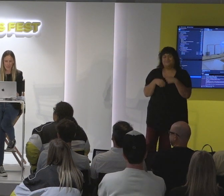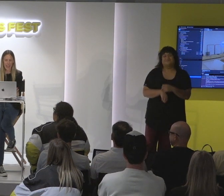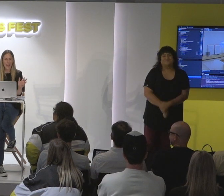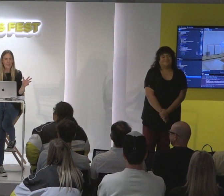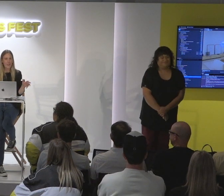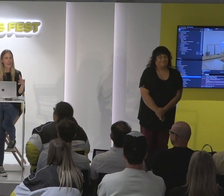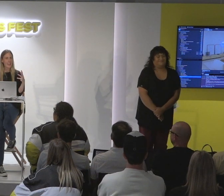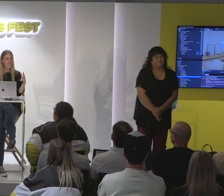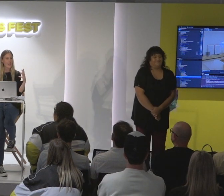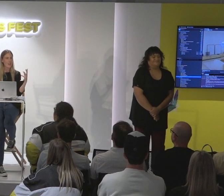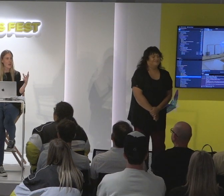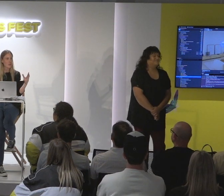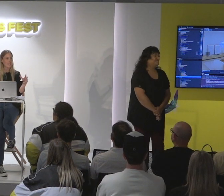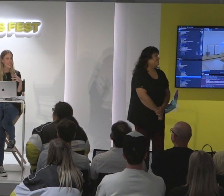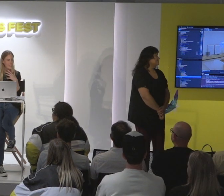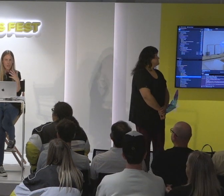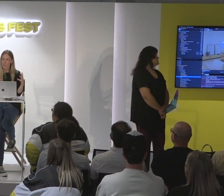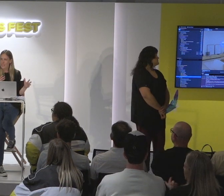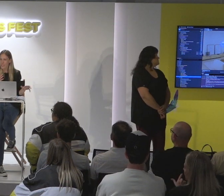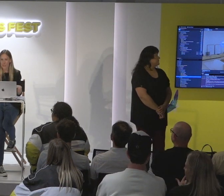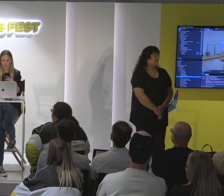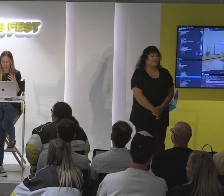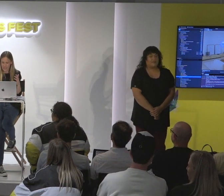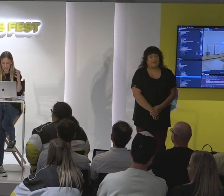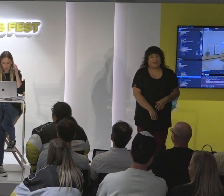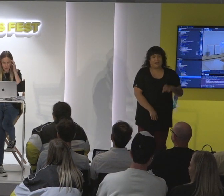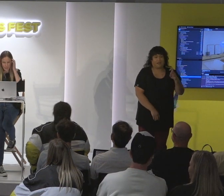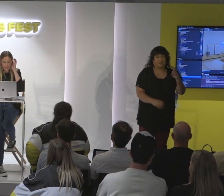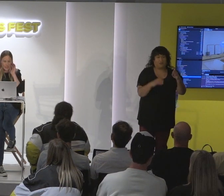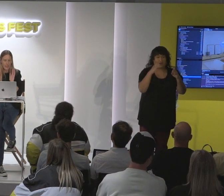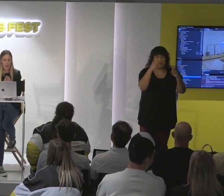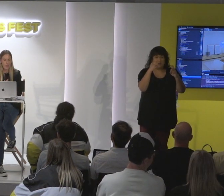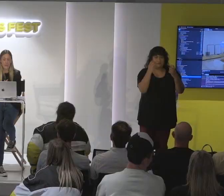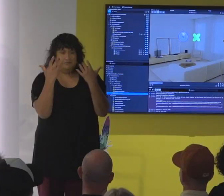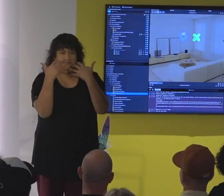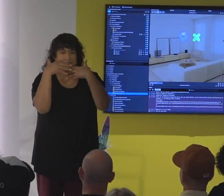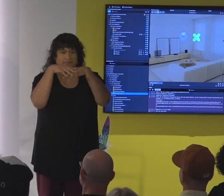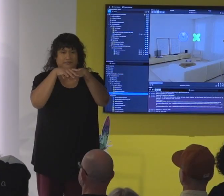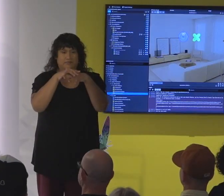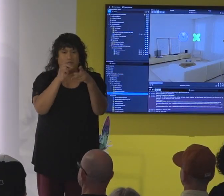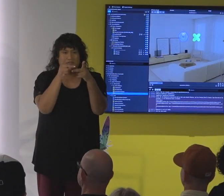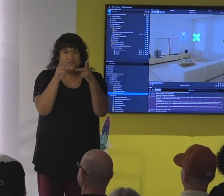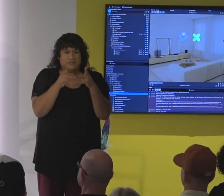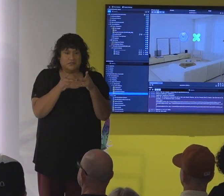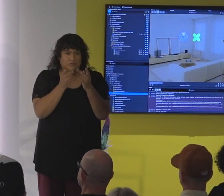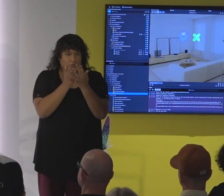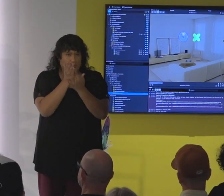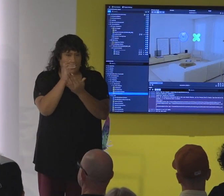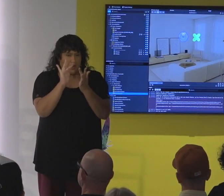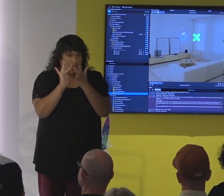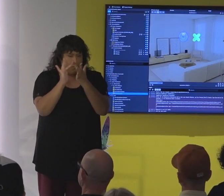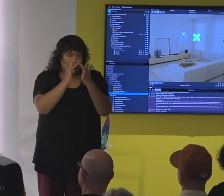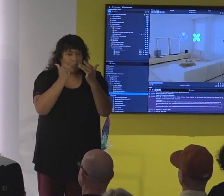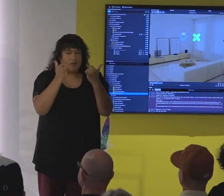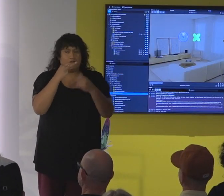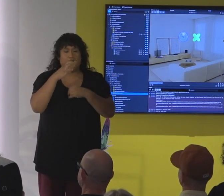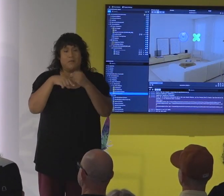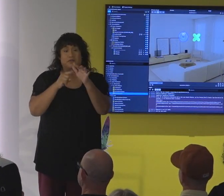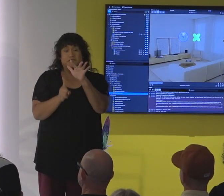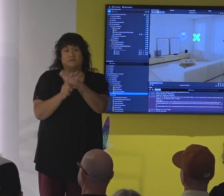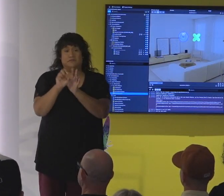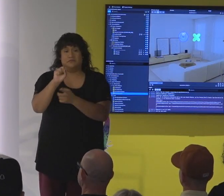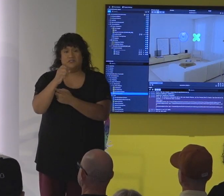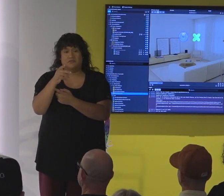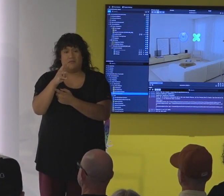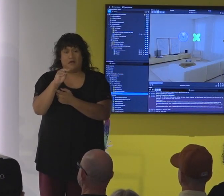Okay, so we have our X and our O syncing their position across the network. Now let's talk about spawning, because one X and O is not a